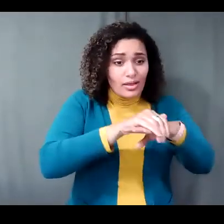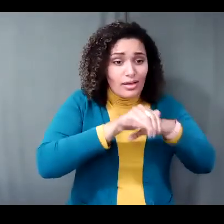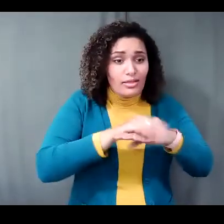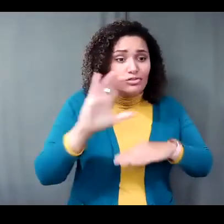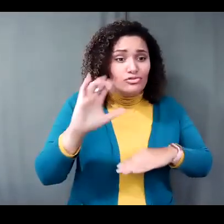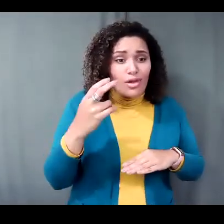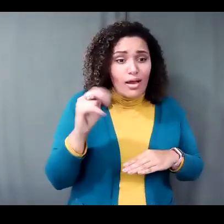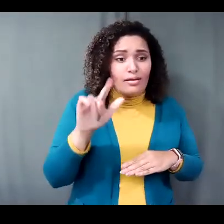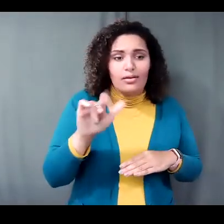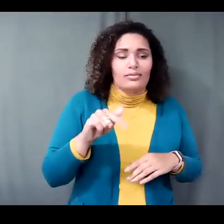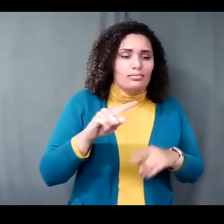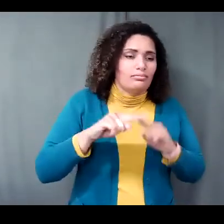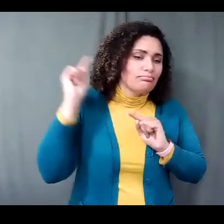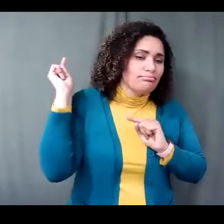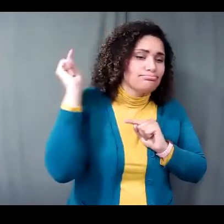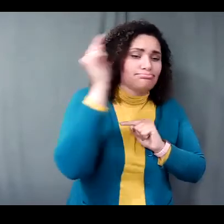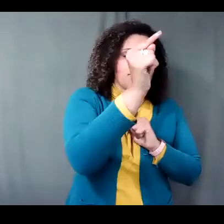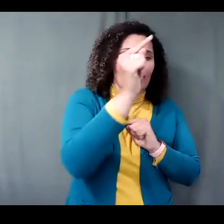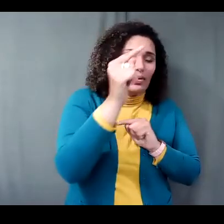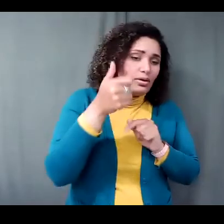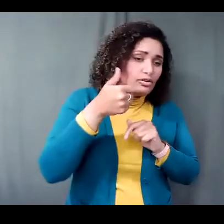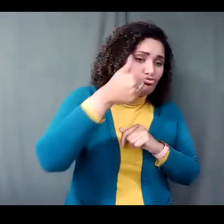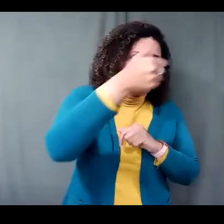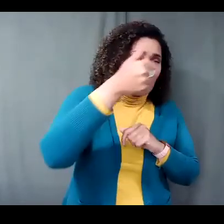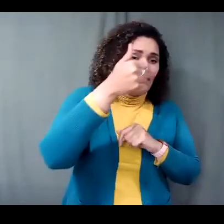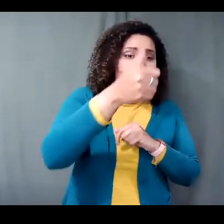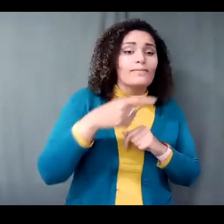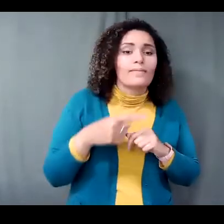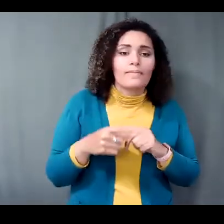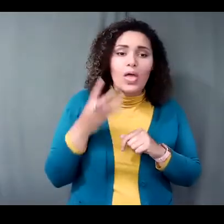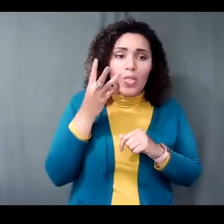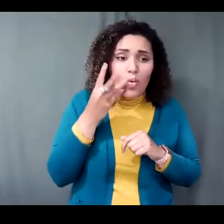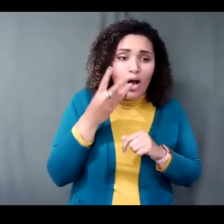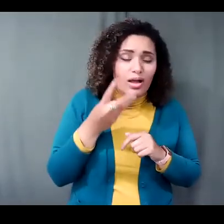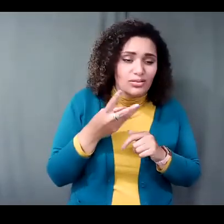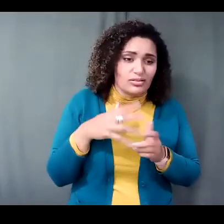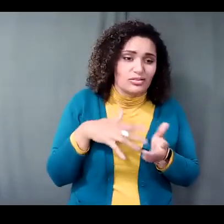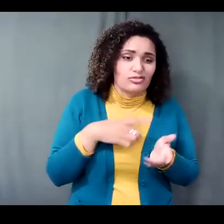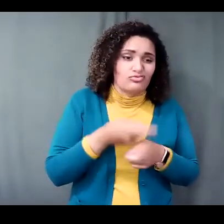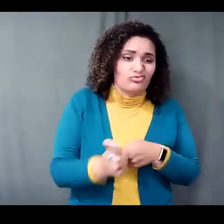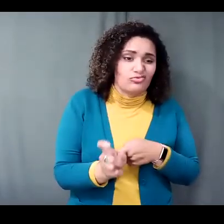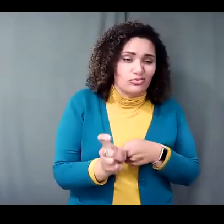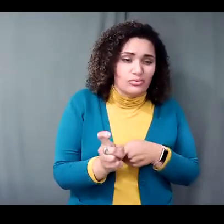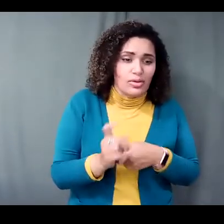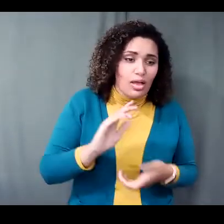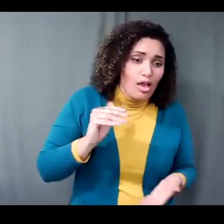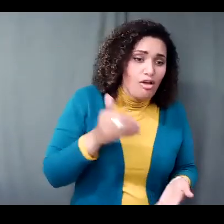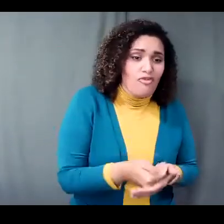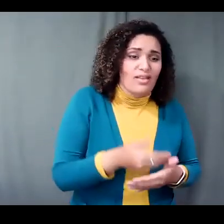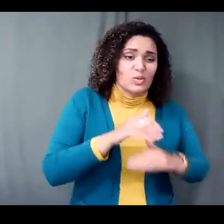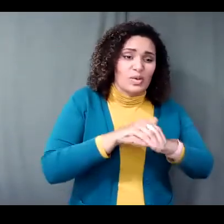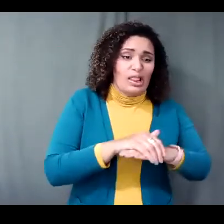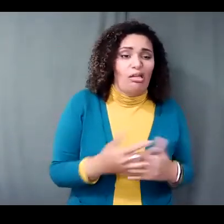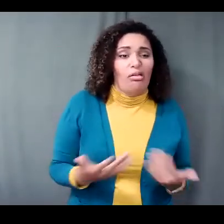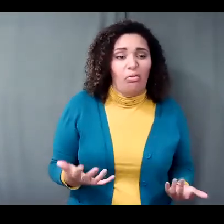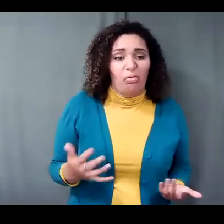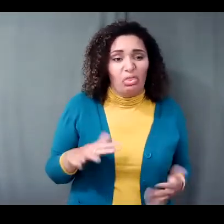much longer voyage. And the wines would spoil. They would get to, by the time they got to England, they just weren't very good